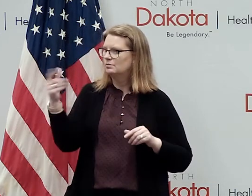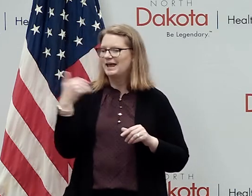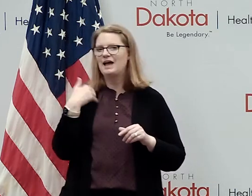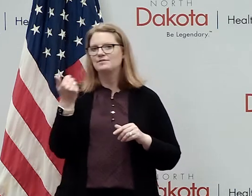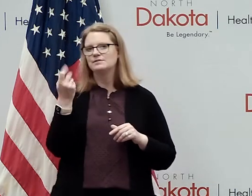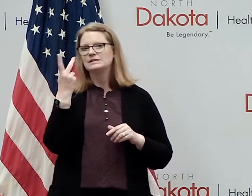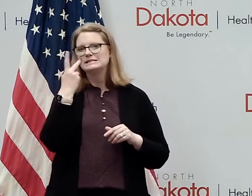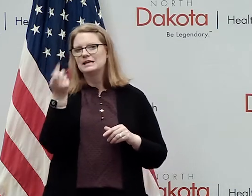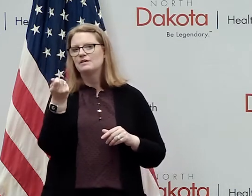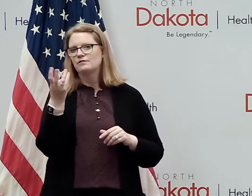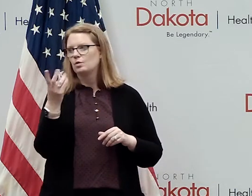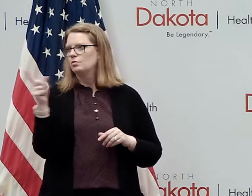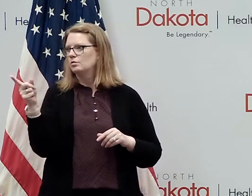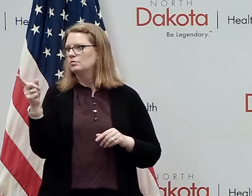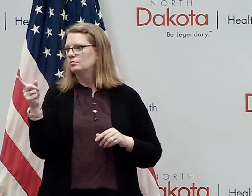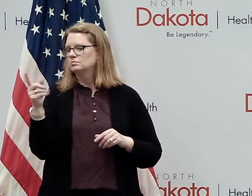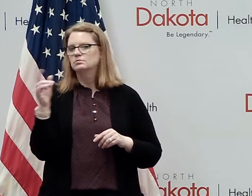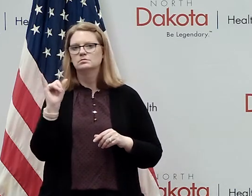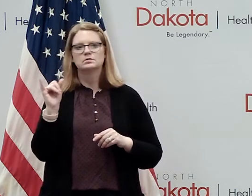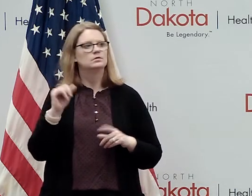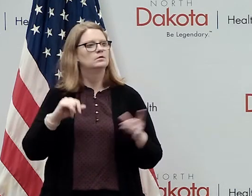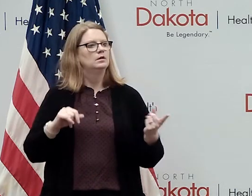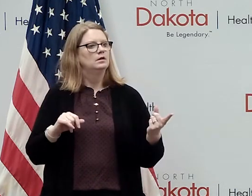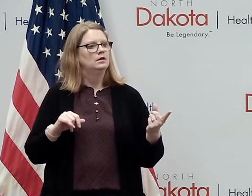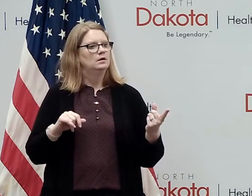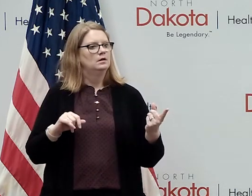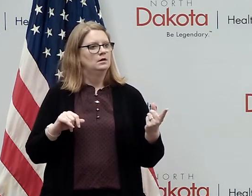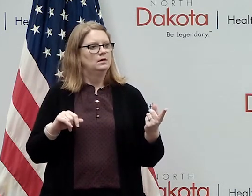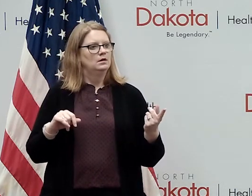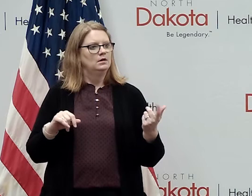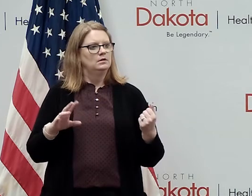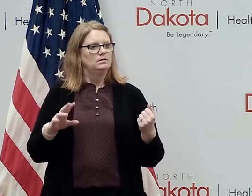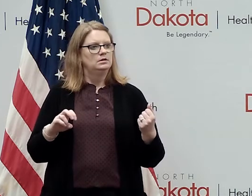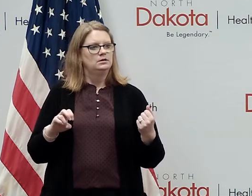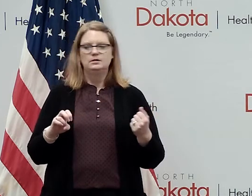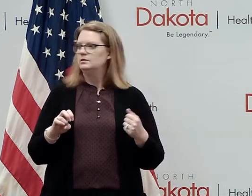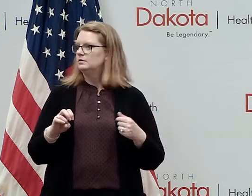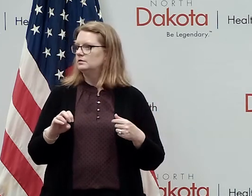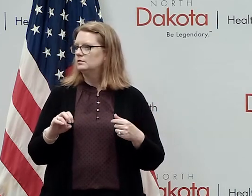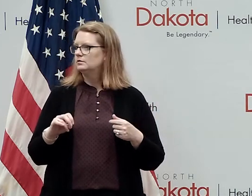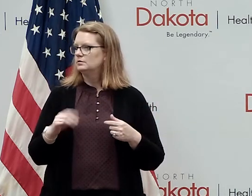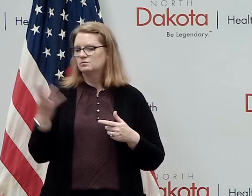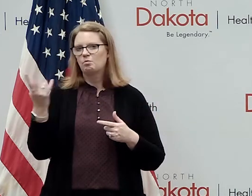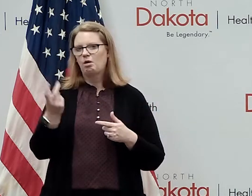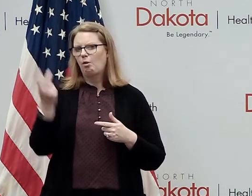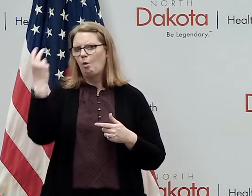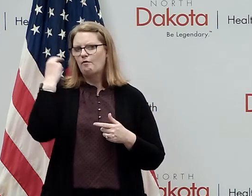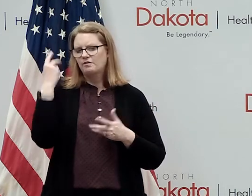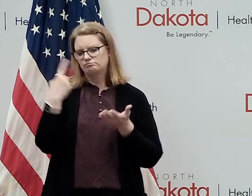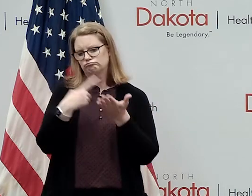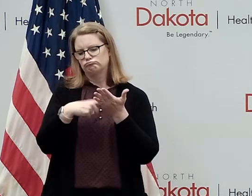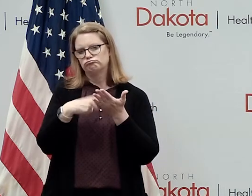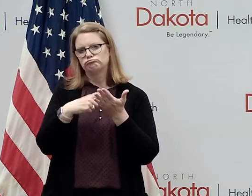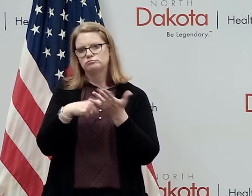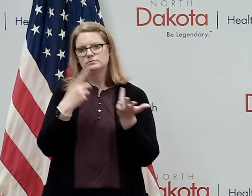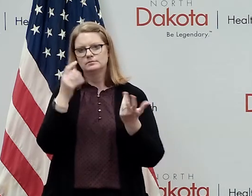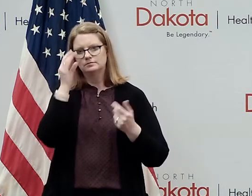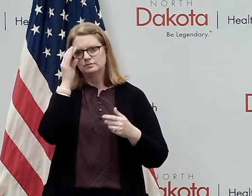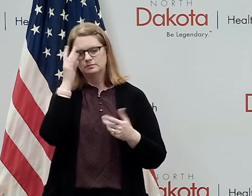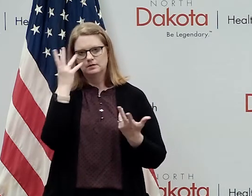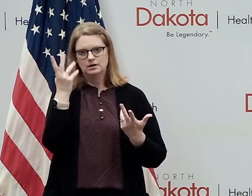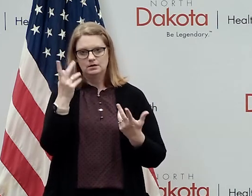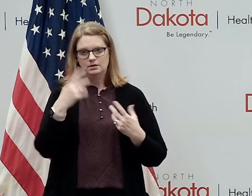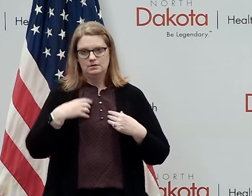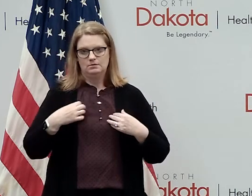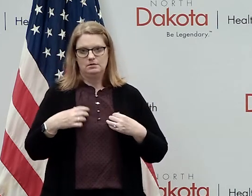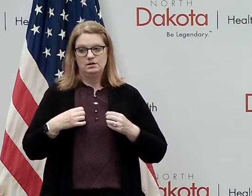Okay, Mike's saying we have received some. Okay, well, we'll take a look at those. And again, I've said before, I said